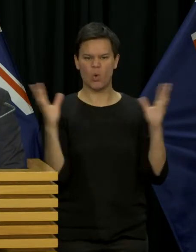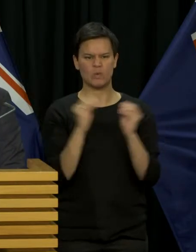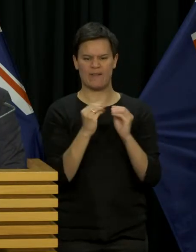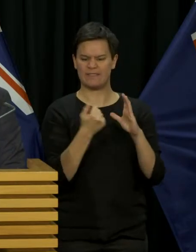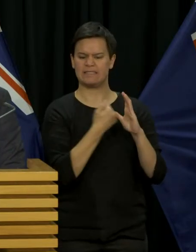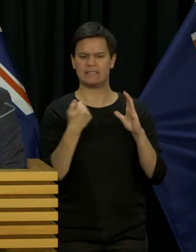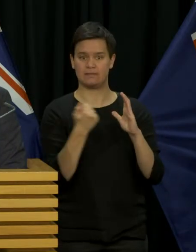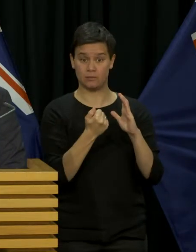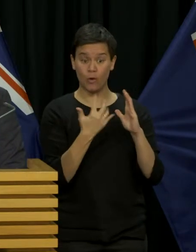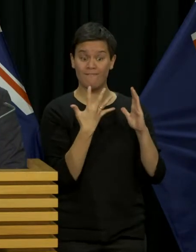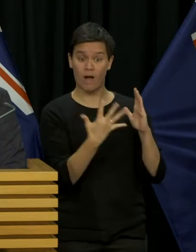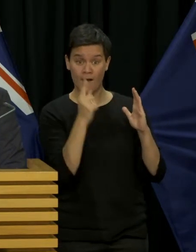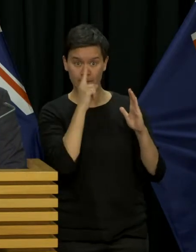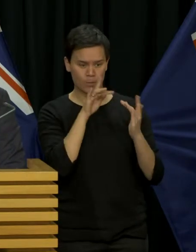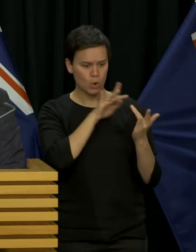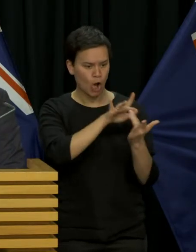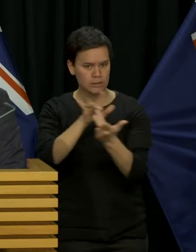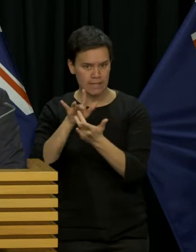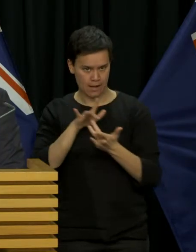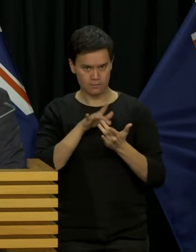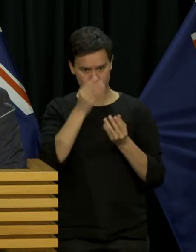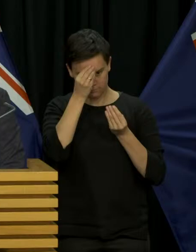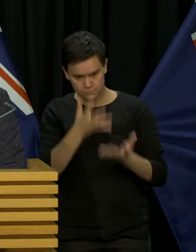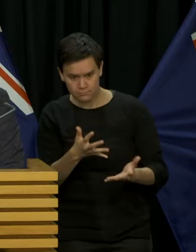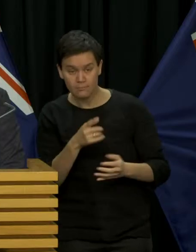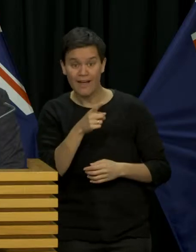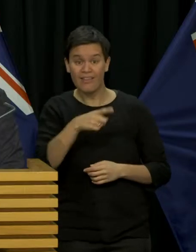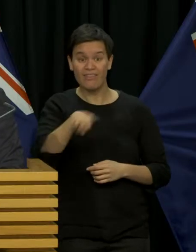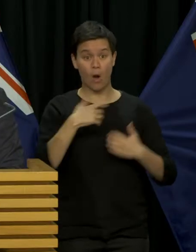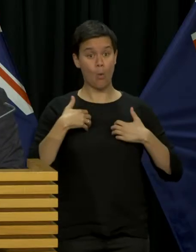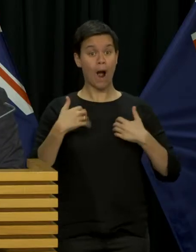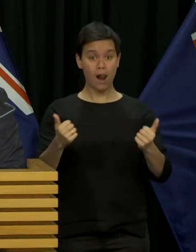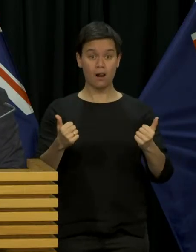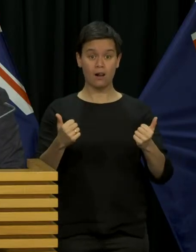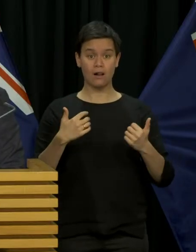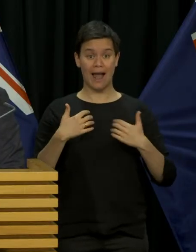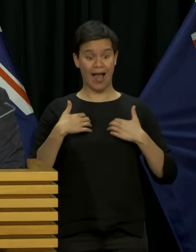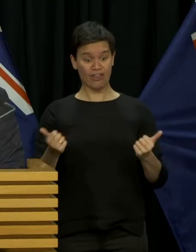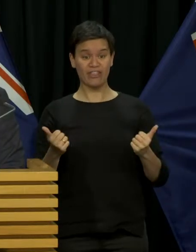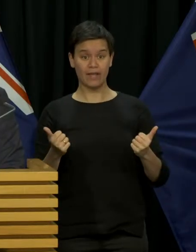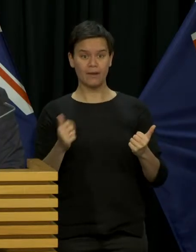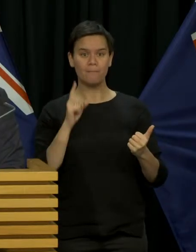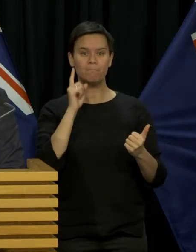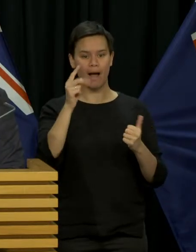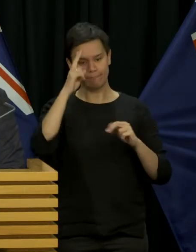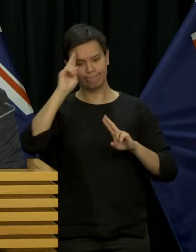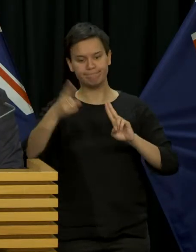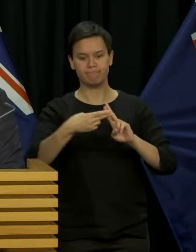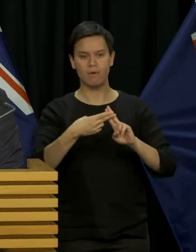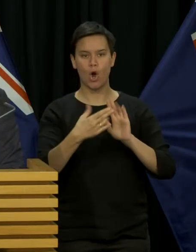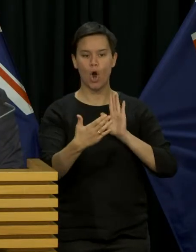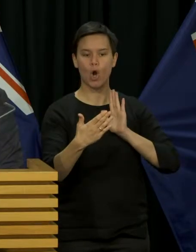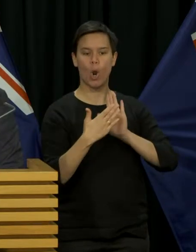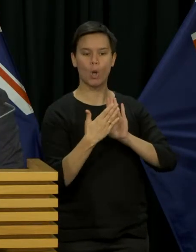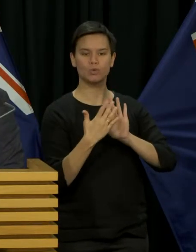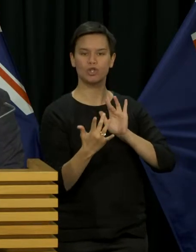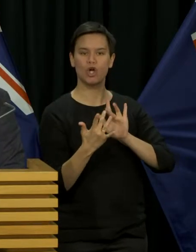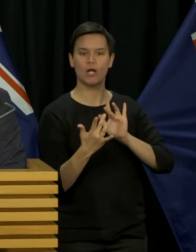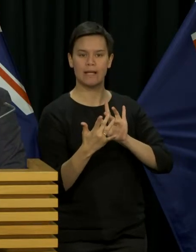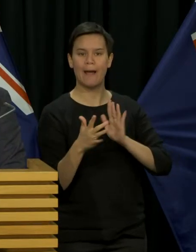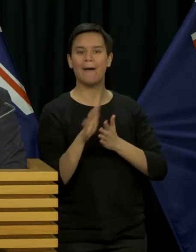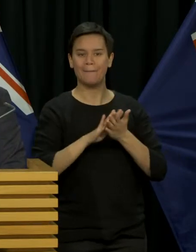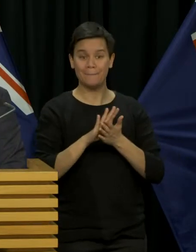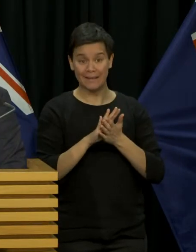these people are well. However, as they are considered to be close contacts, they are now in